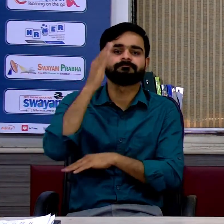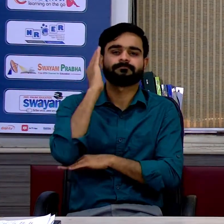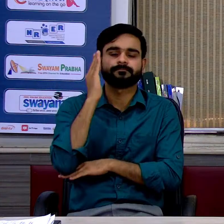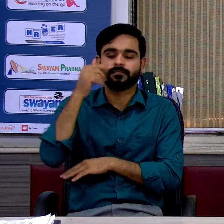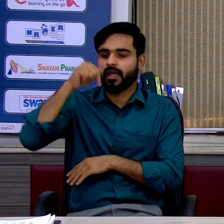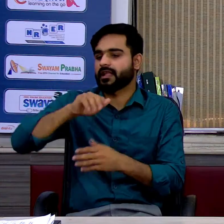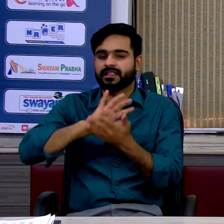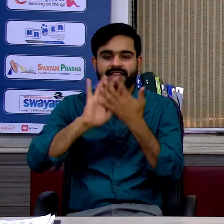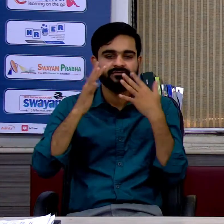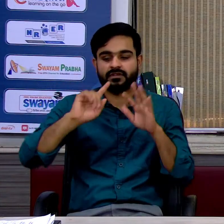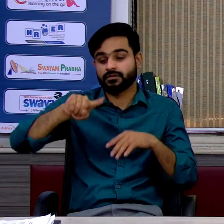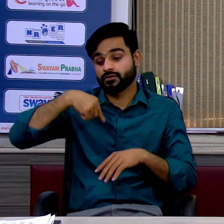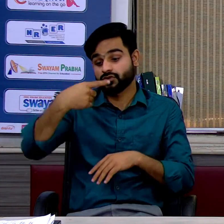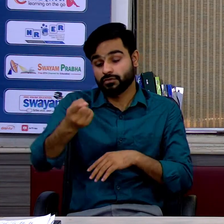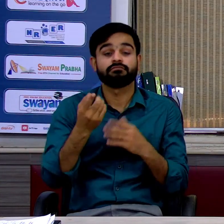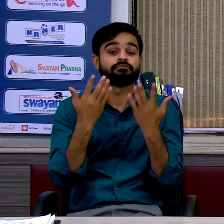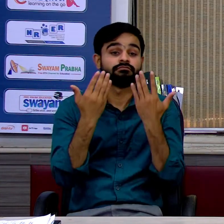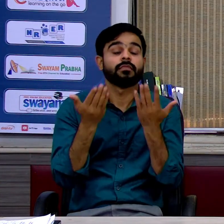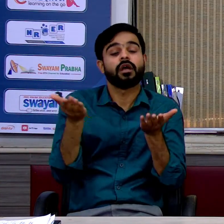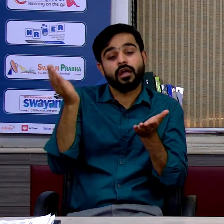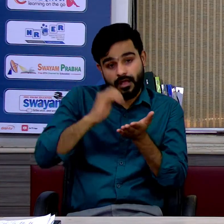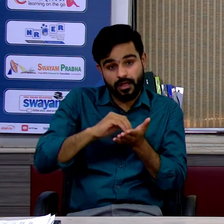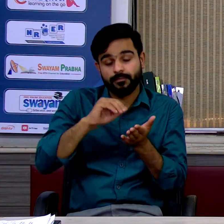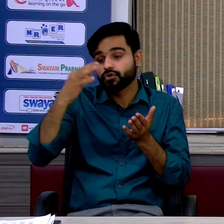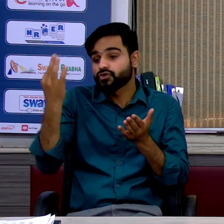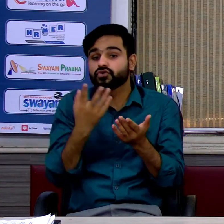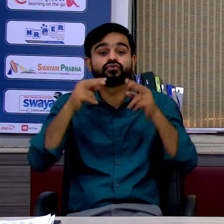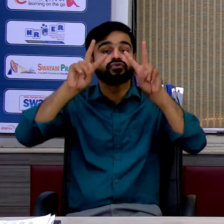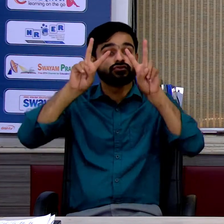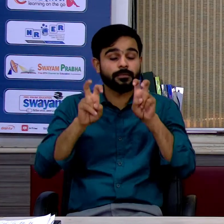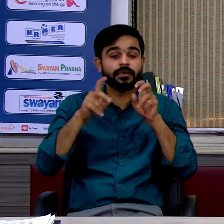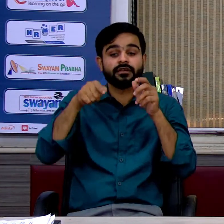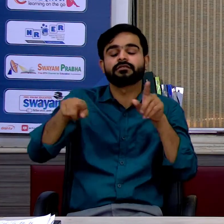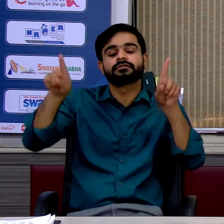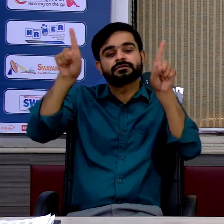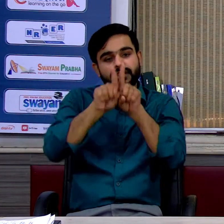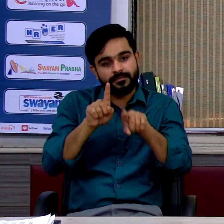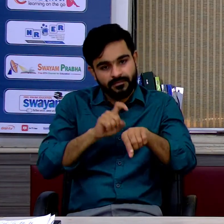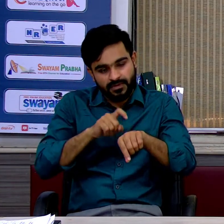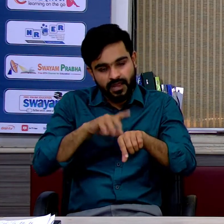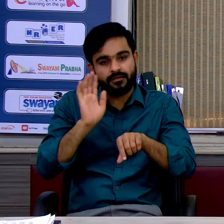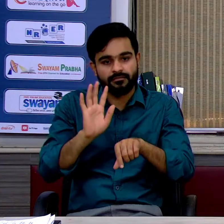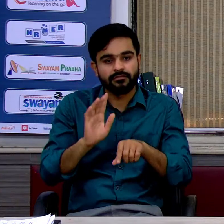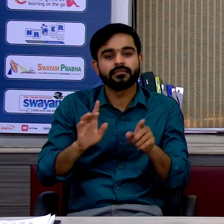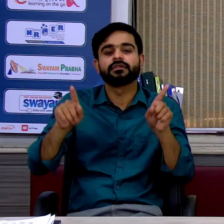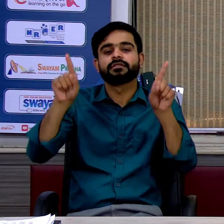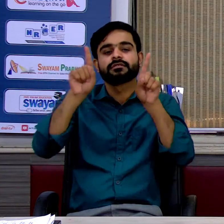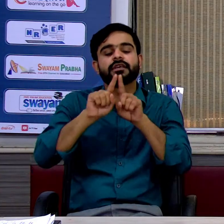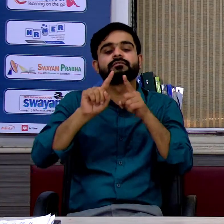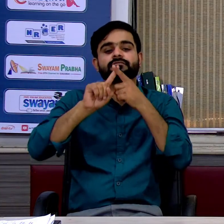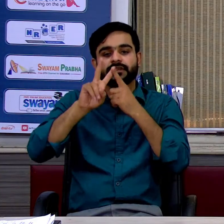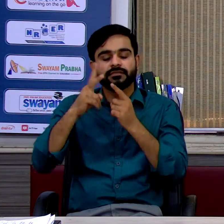it for today. But tomorrow we will be available once again with the new topic here at the same time and on our same